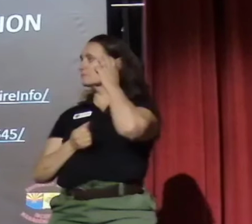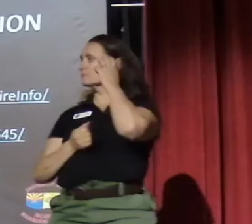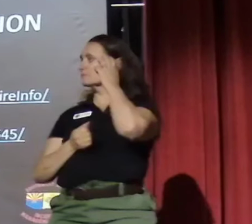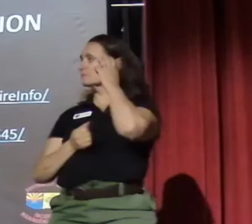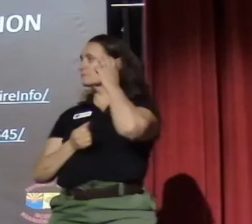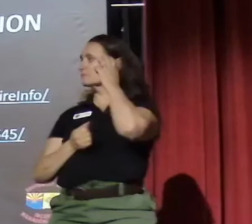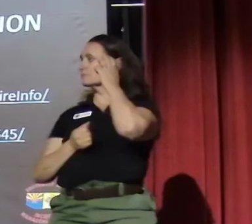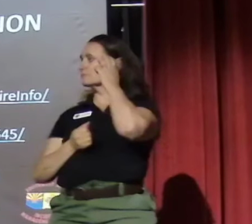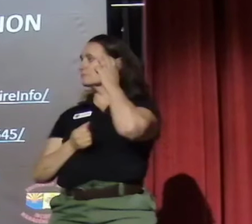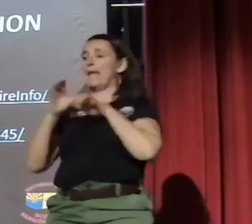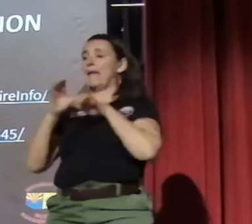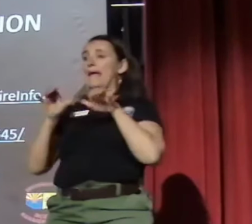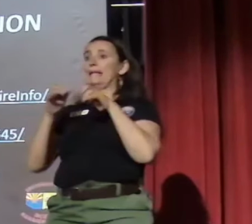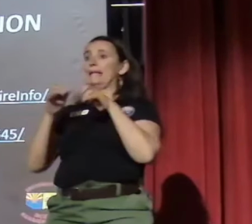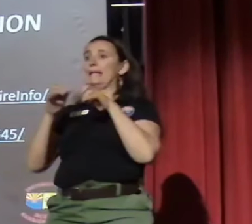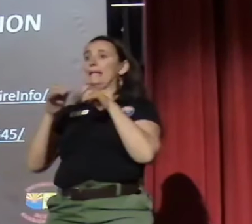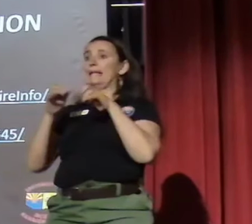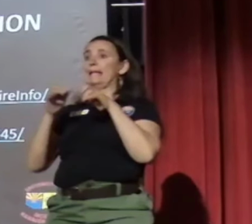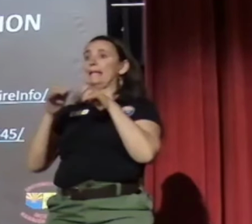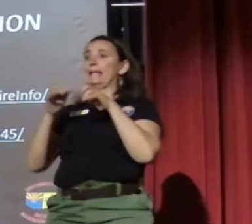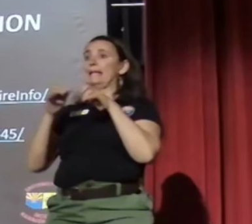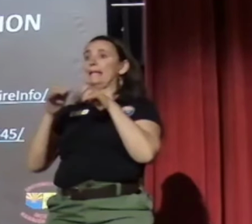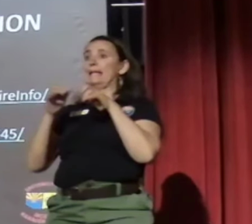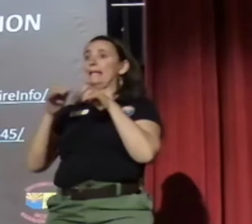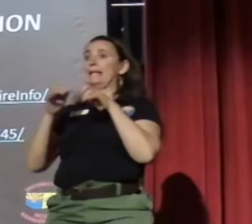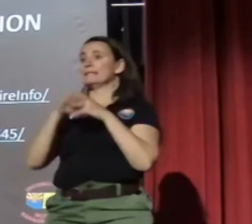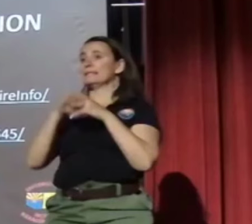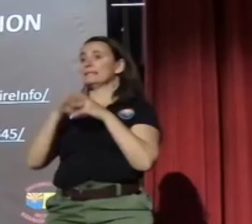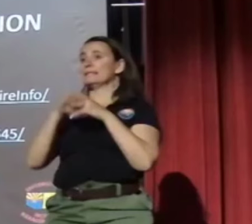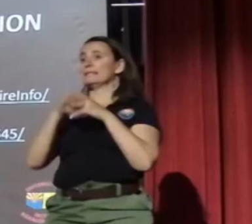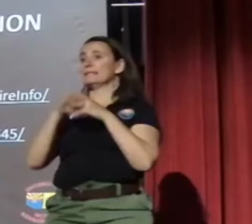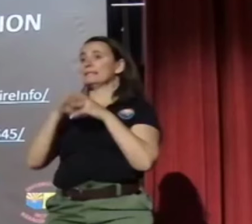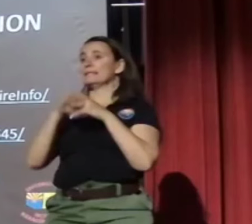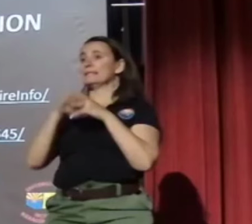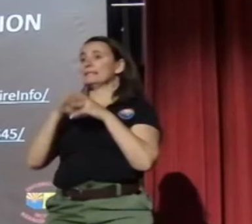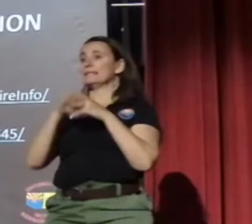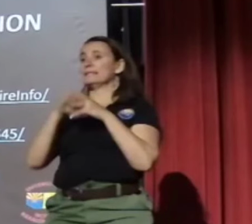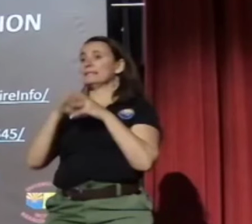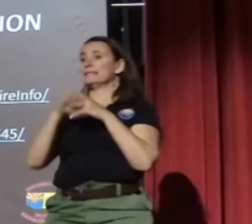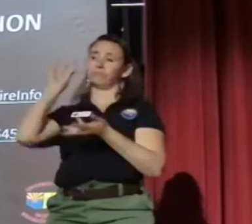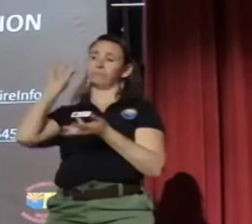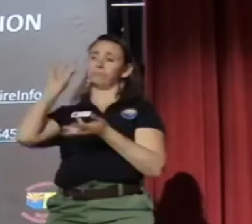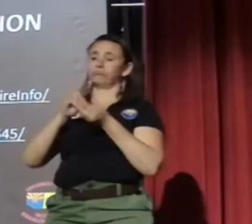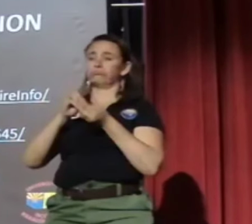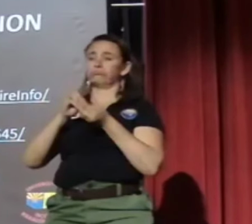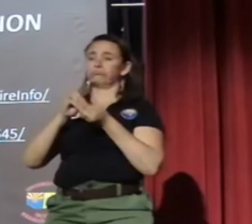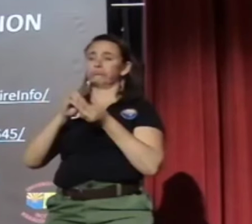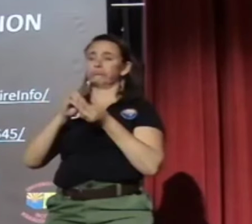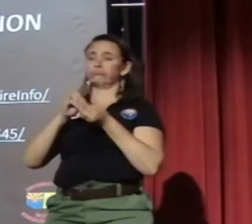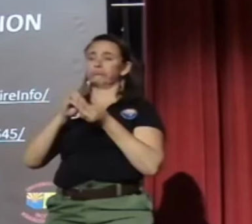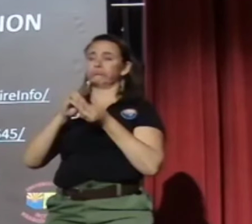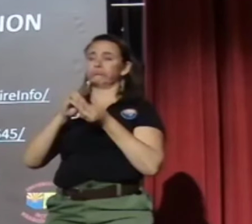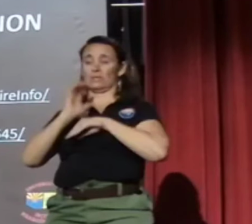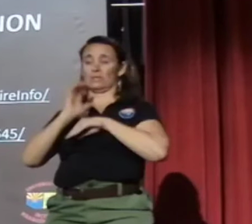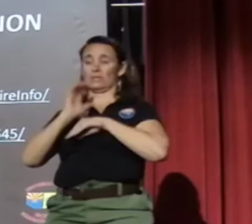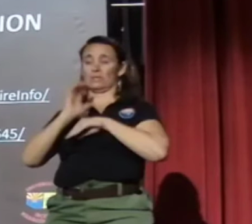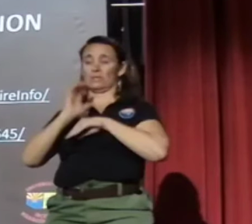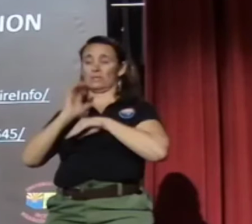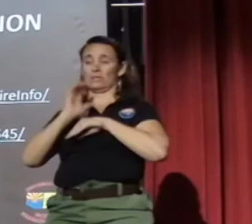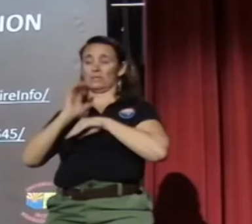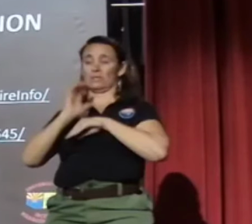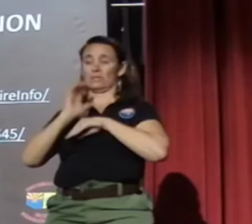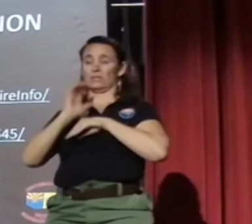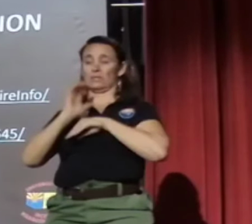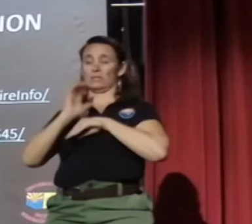many active fires are going on in the state of Arizona, and is that impacting our ability to get resources? So I'm going